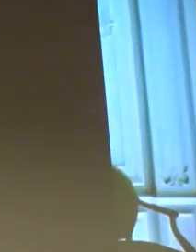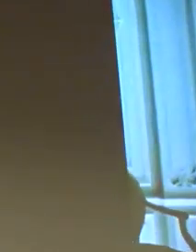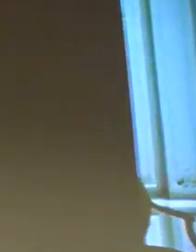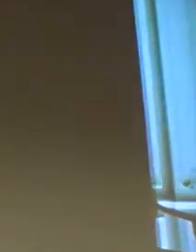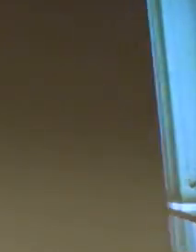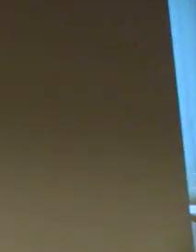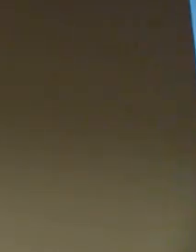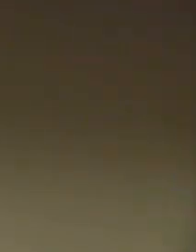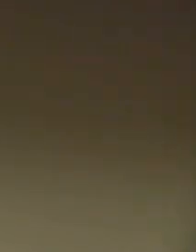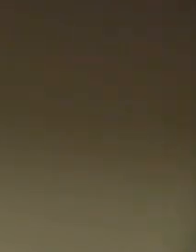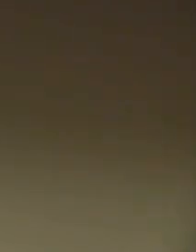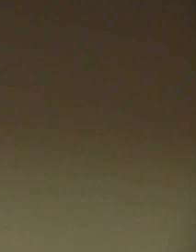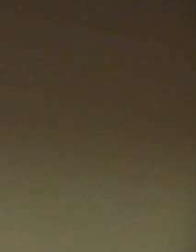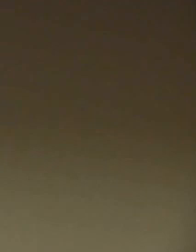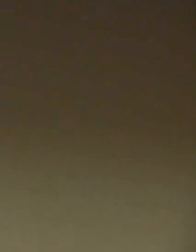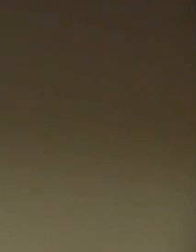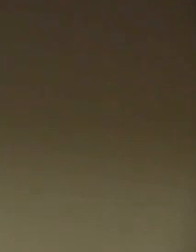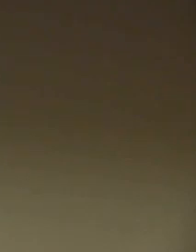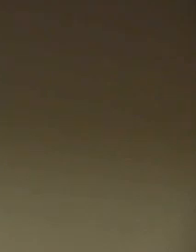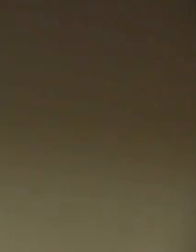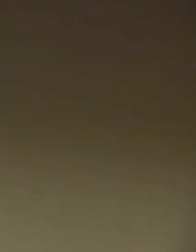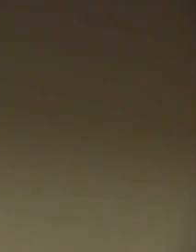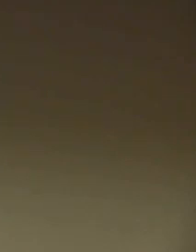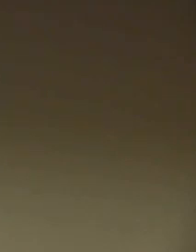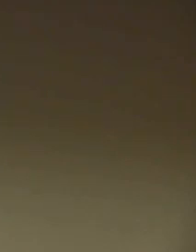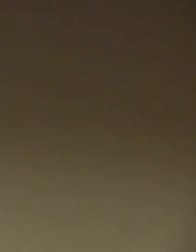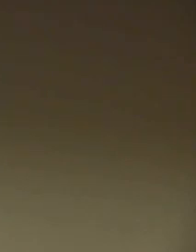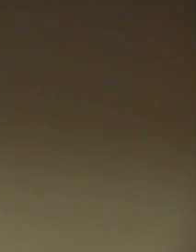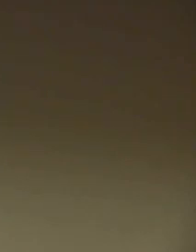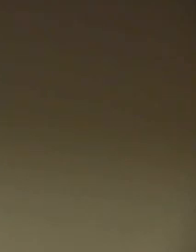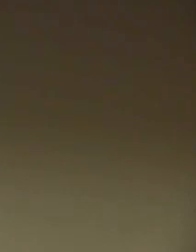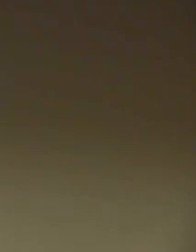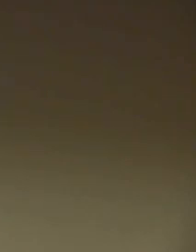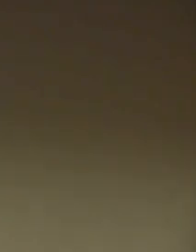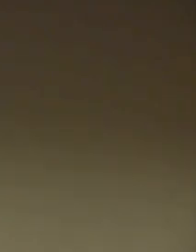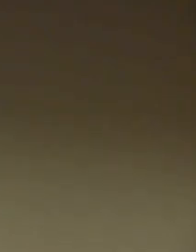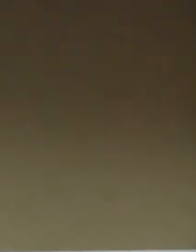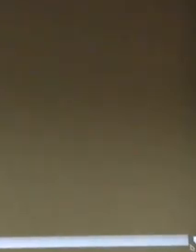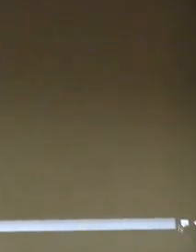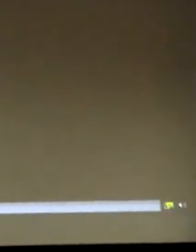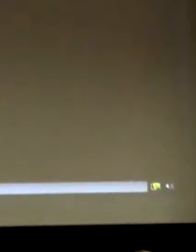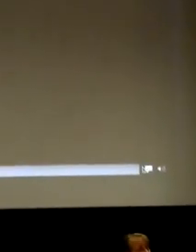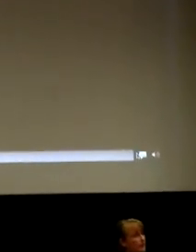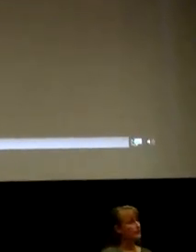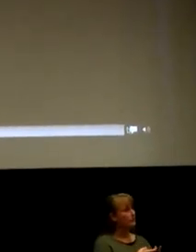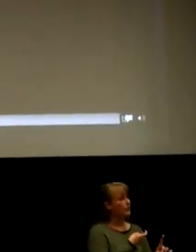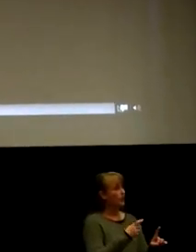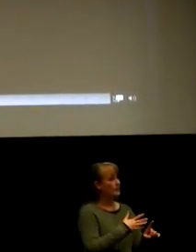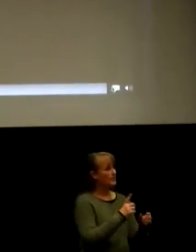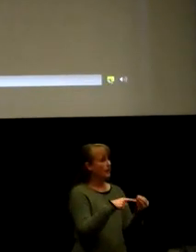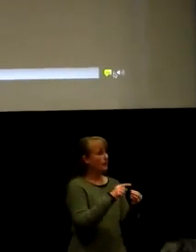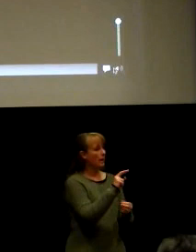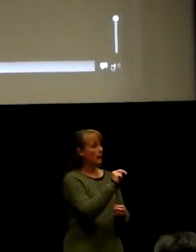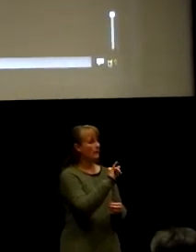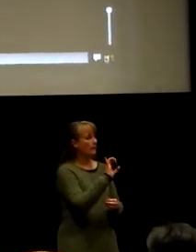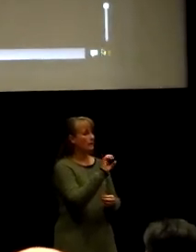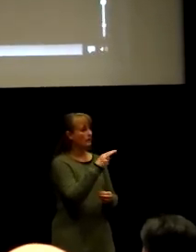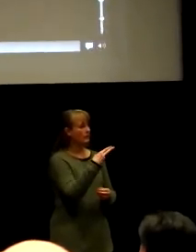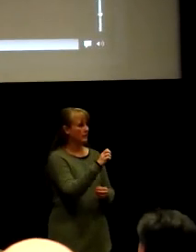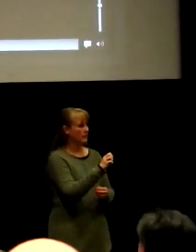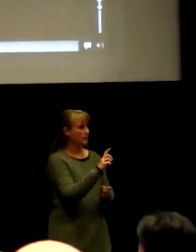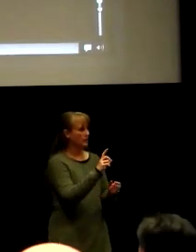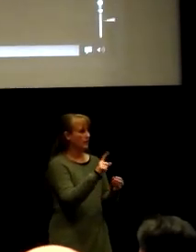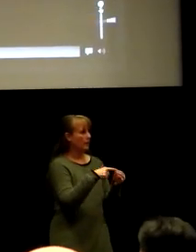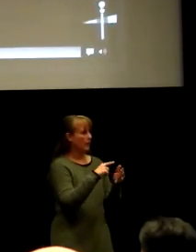Strauss' tone poem about Nietzsche generally. This is from the